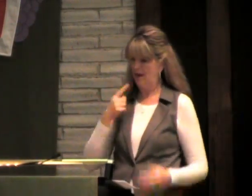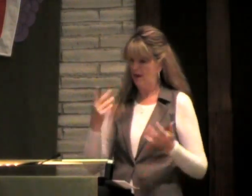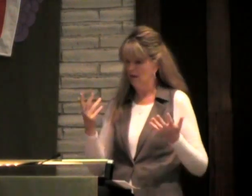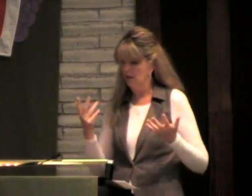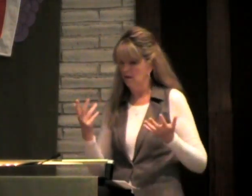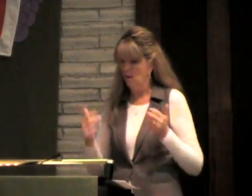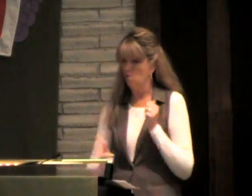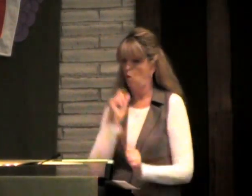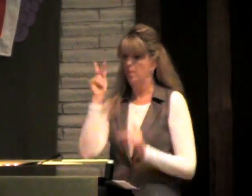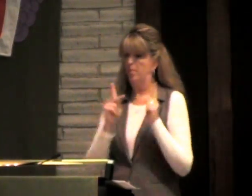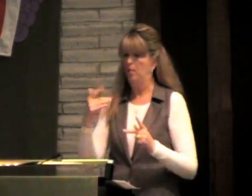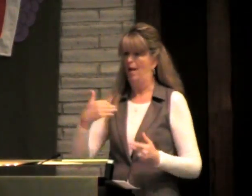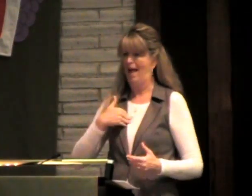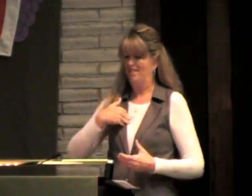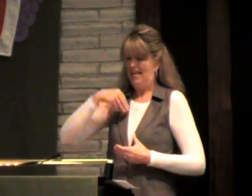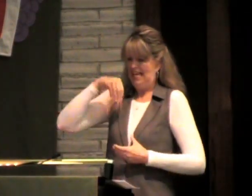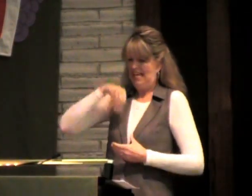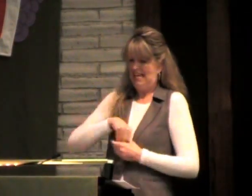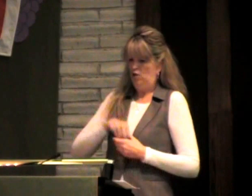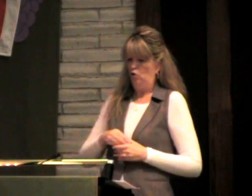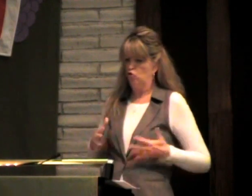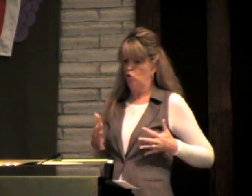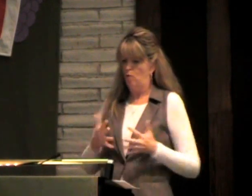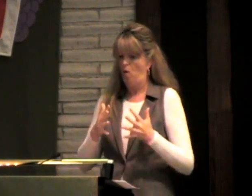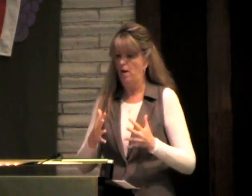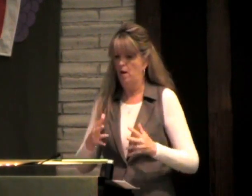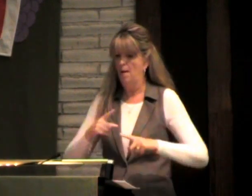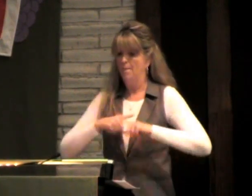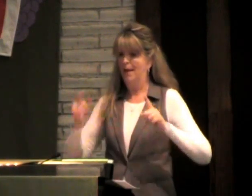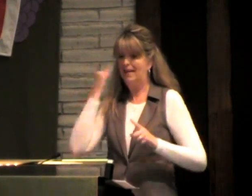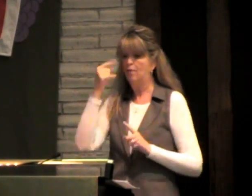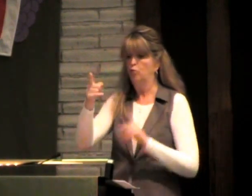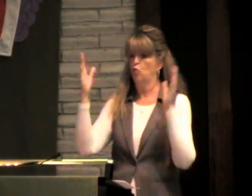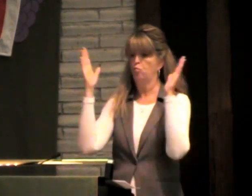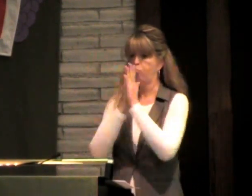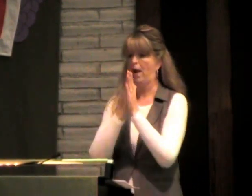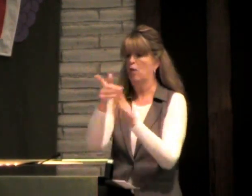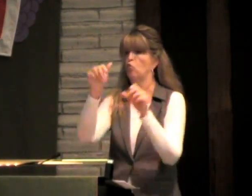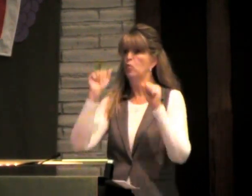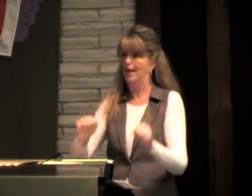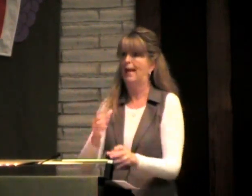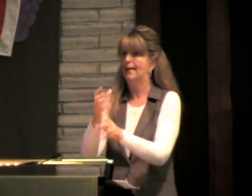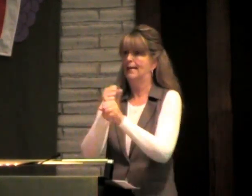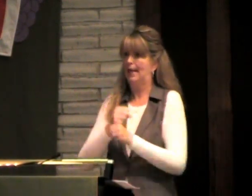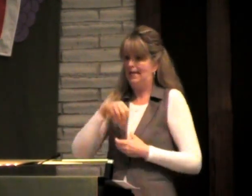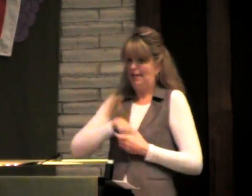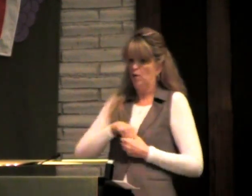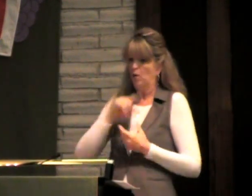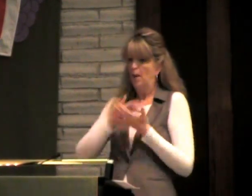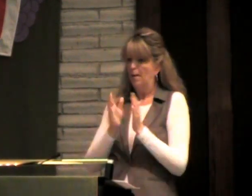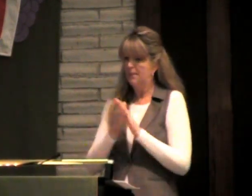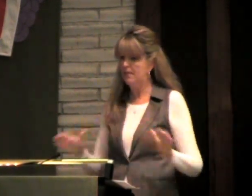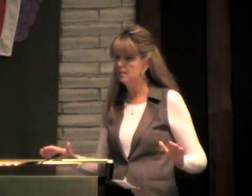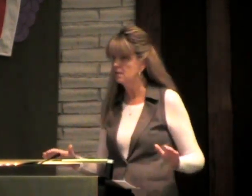state. Paul said even though people have inner turmoil or inner anxiety, if you pray, you